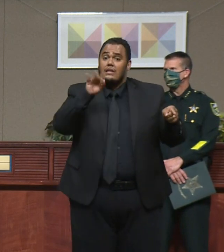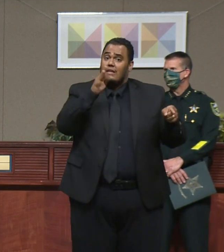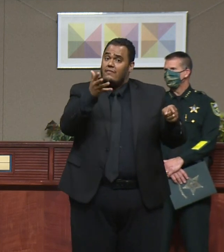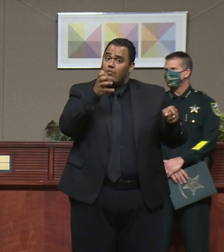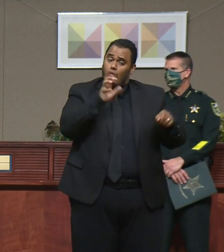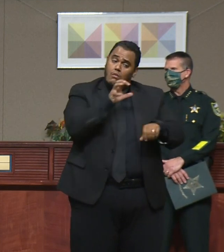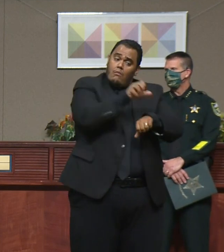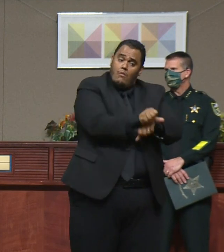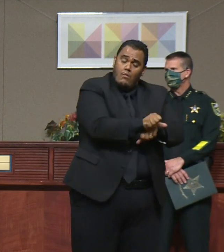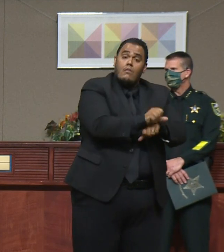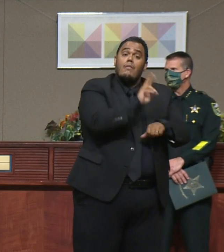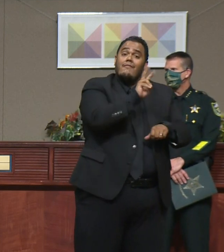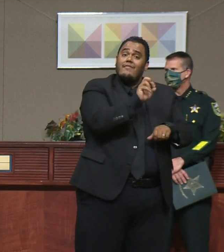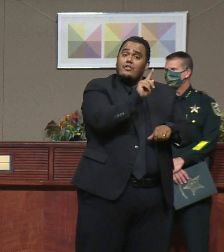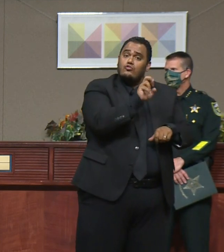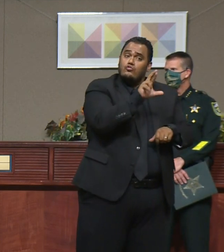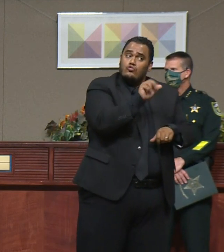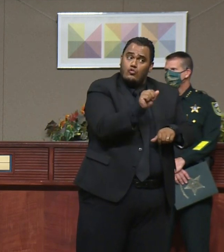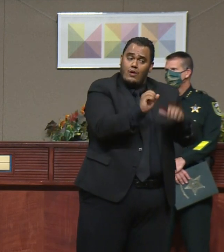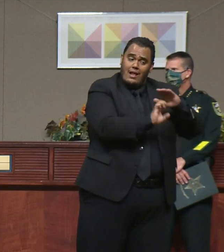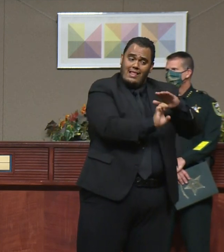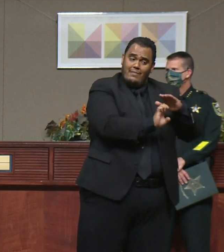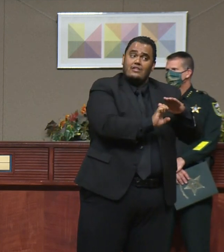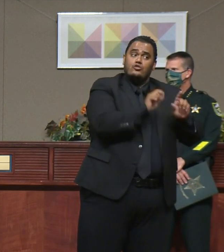Elementary location, you need to go to the